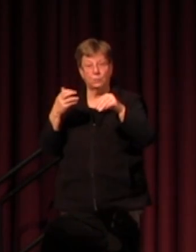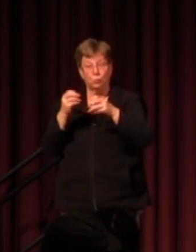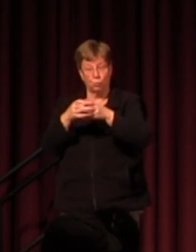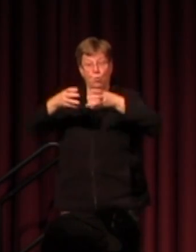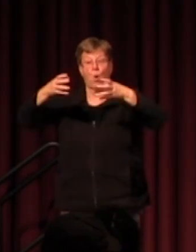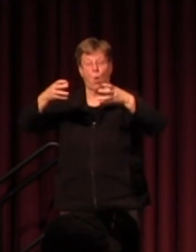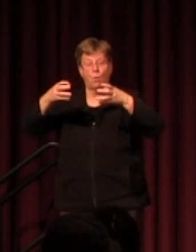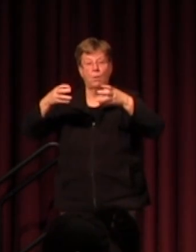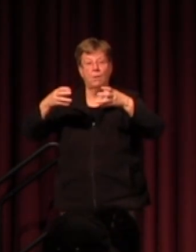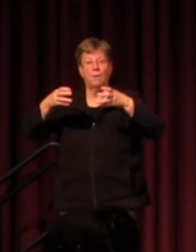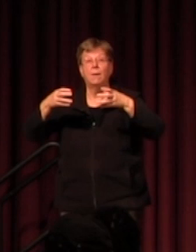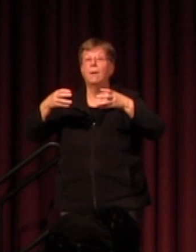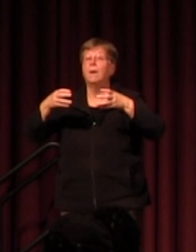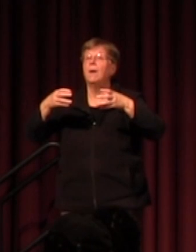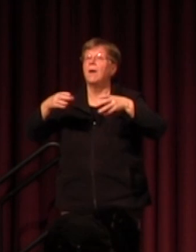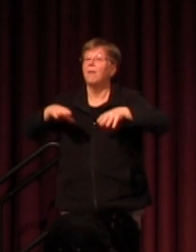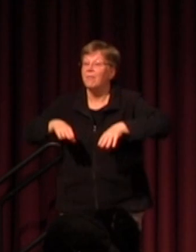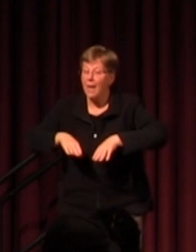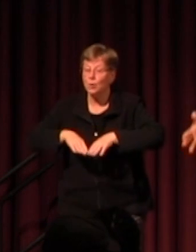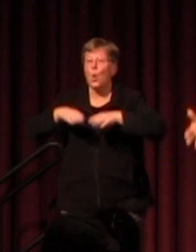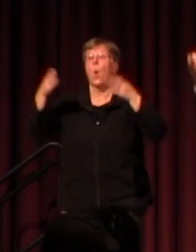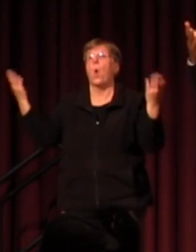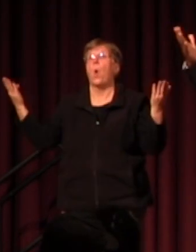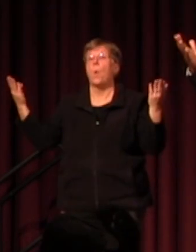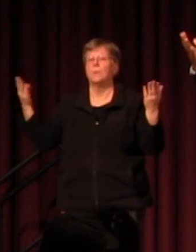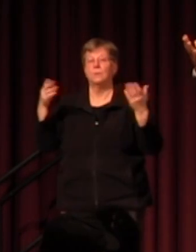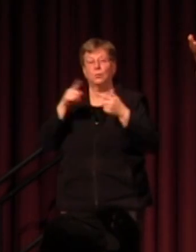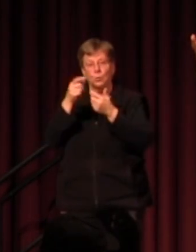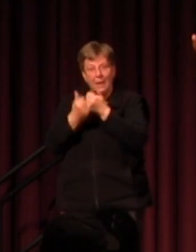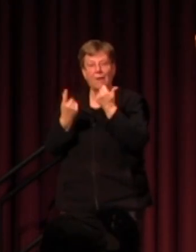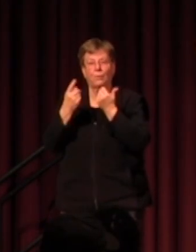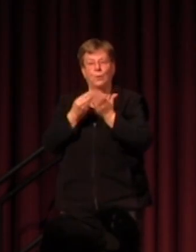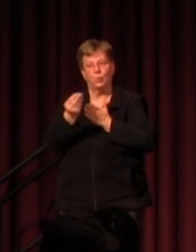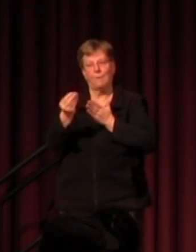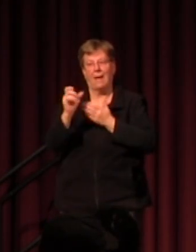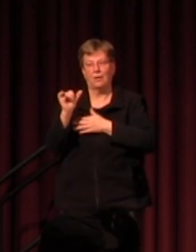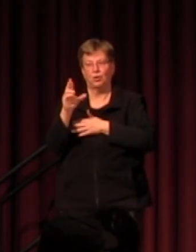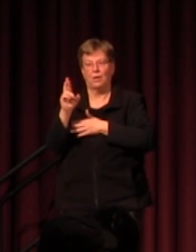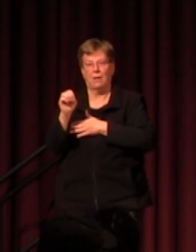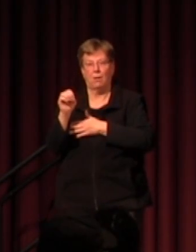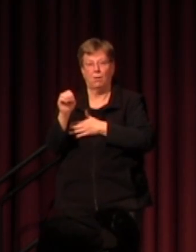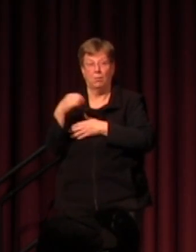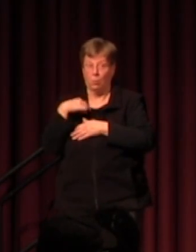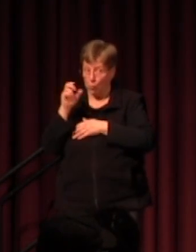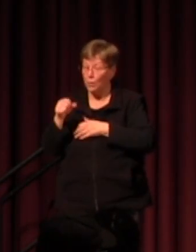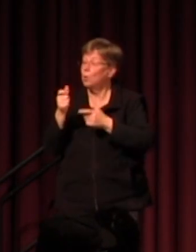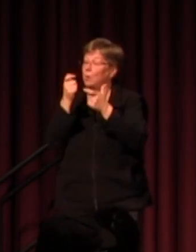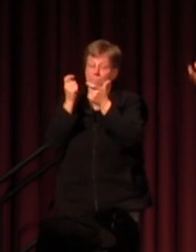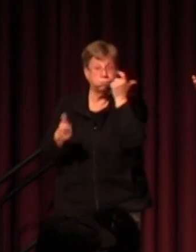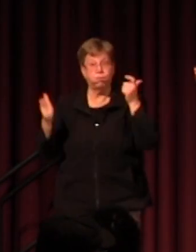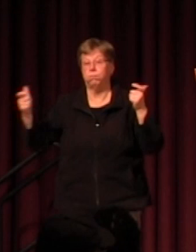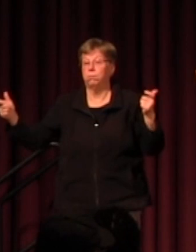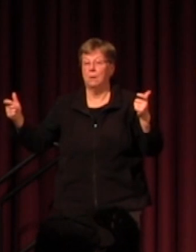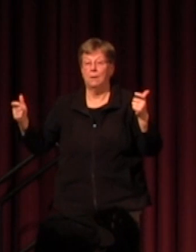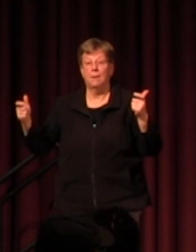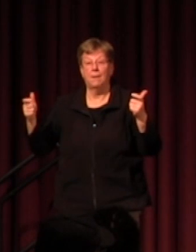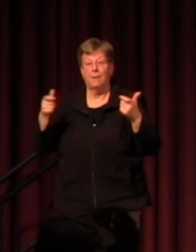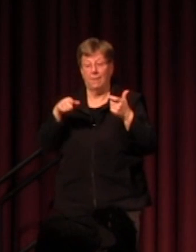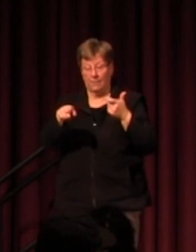people can buy shares. We can blow up, get really big, maybe a $100 million